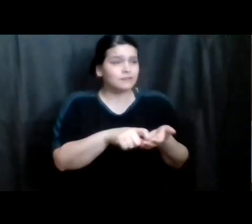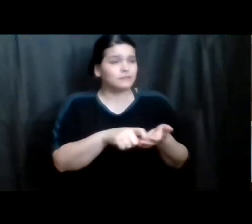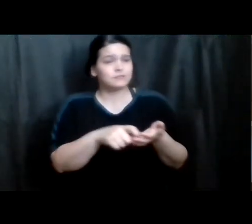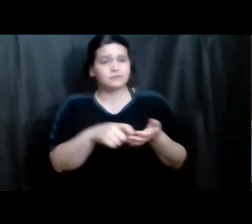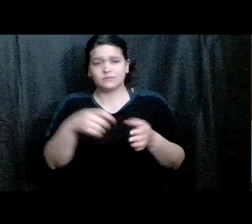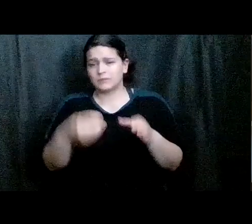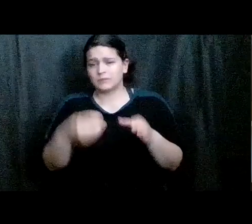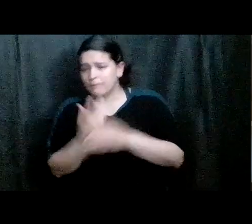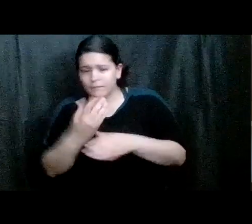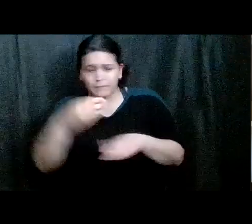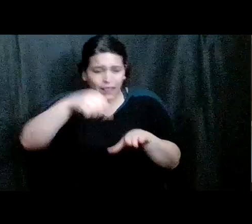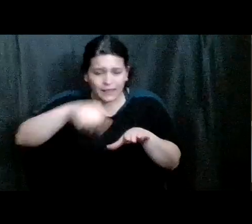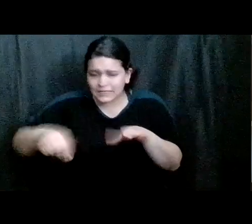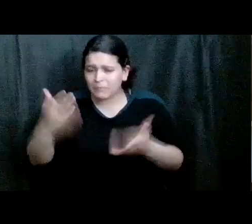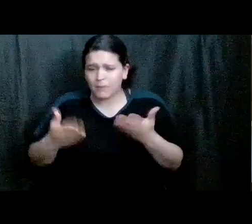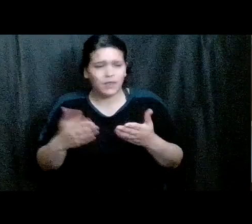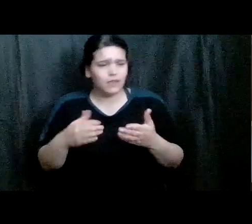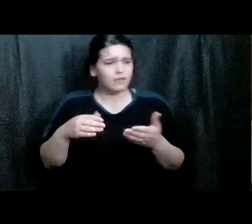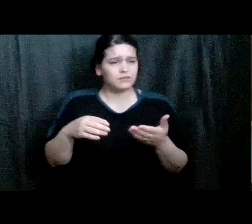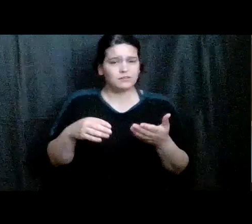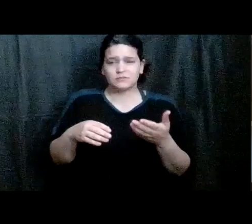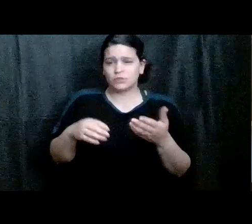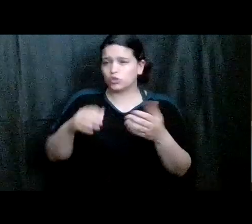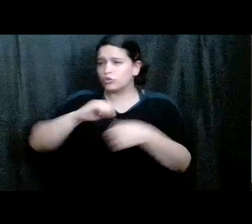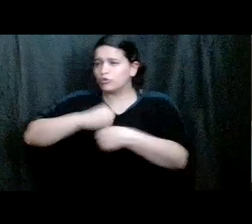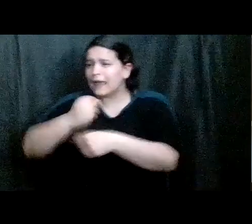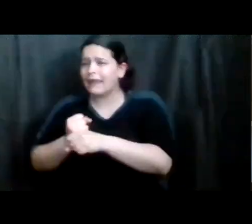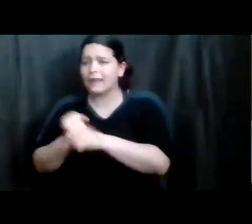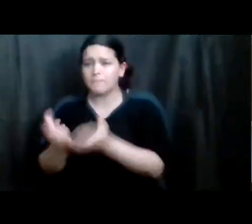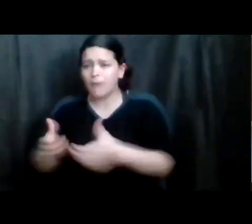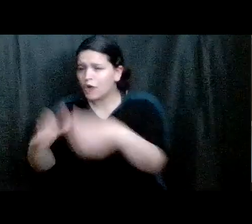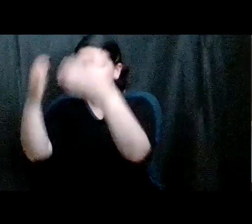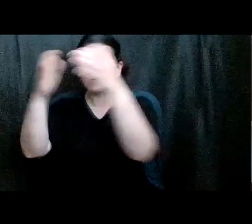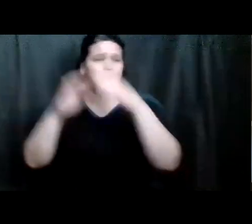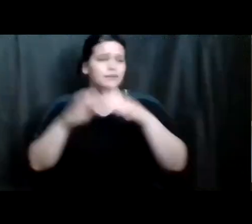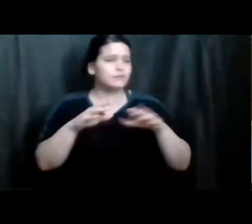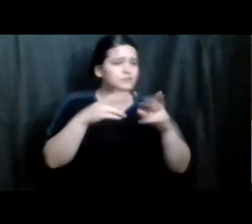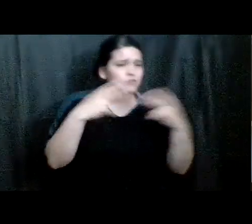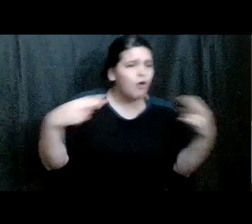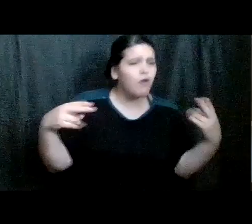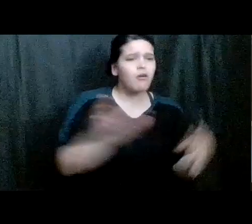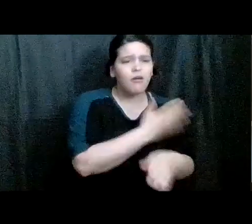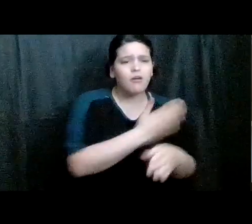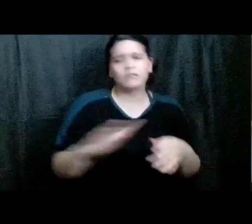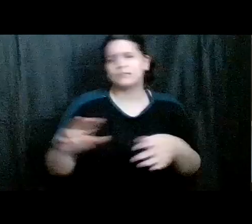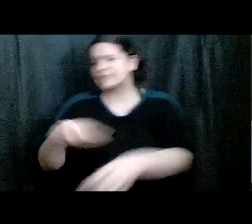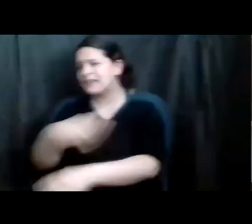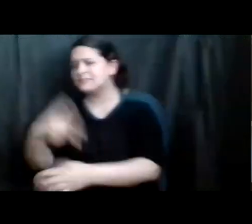maybe it's pottery, maybe it's song, maybe it's dance, maybe it's family, maybe it's being a parent.